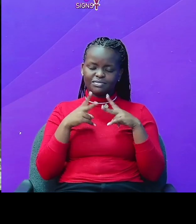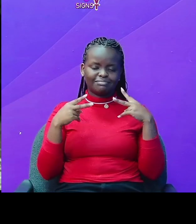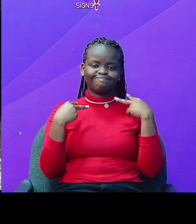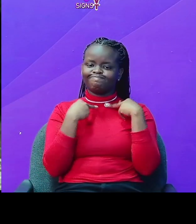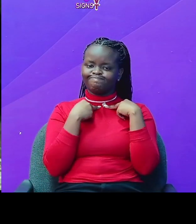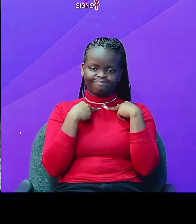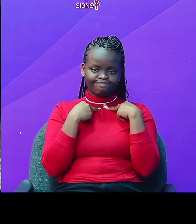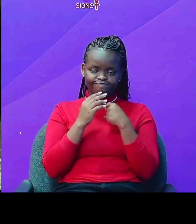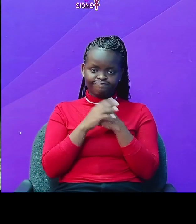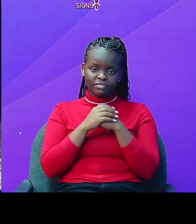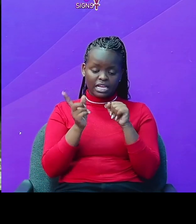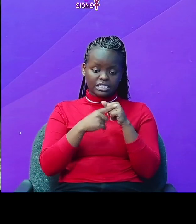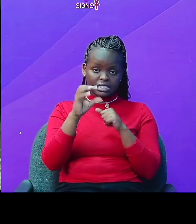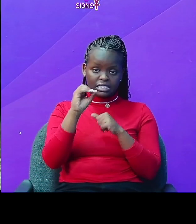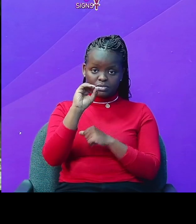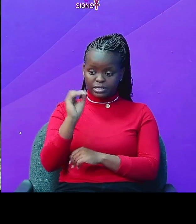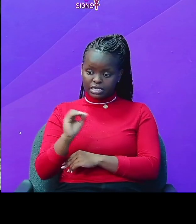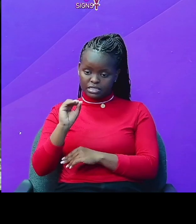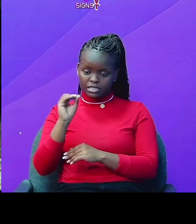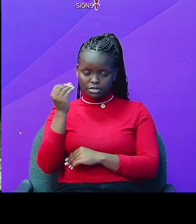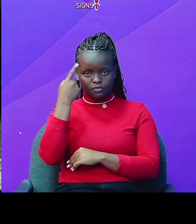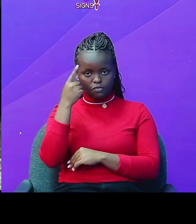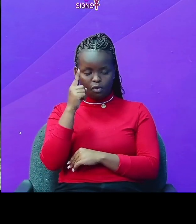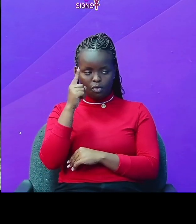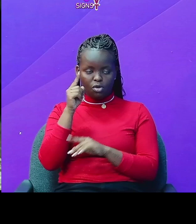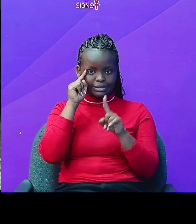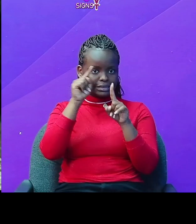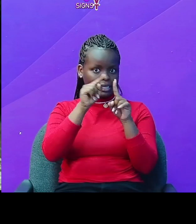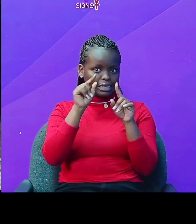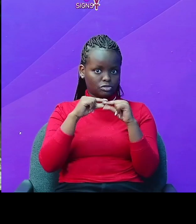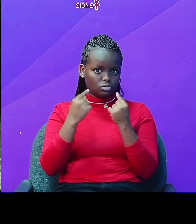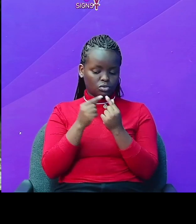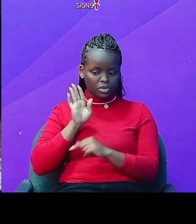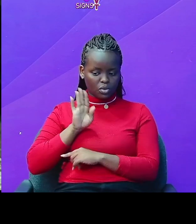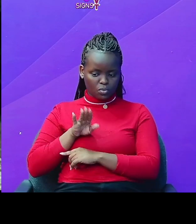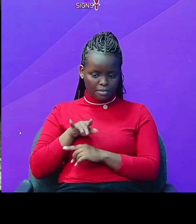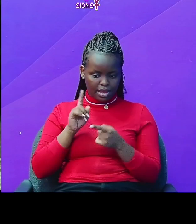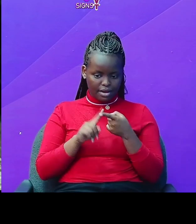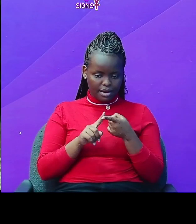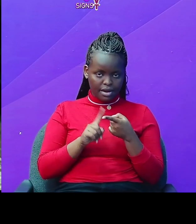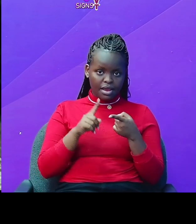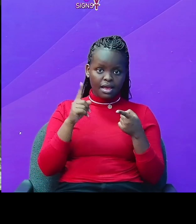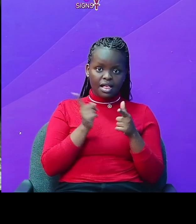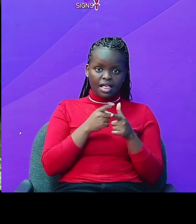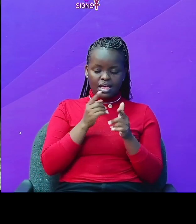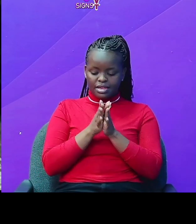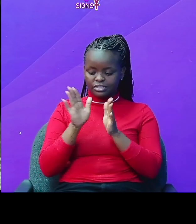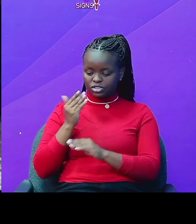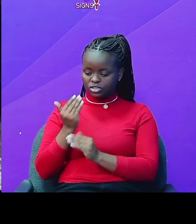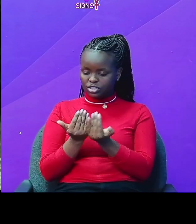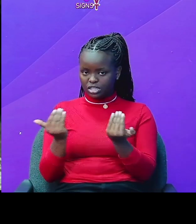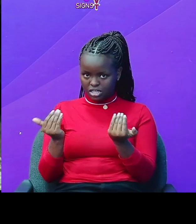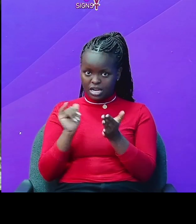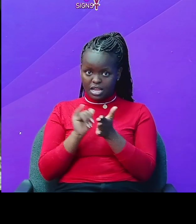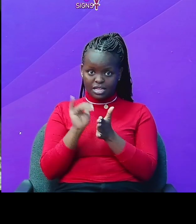said, 60% of the target group are women and children. So that's how